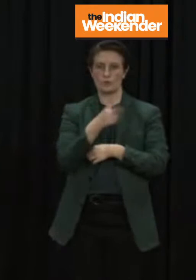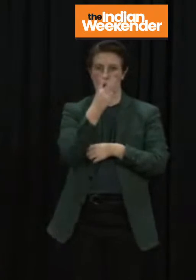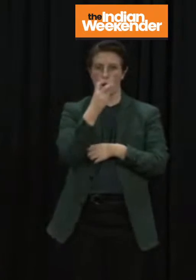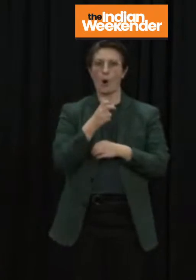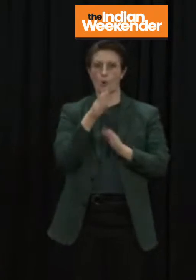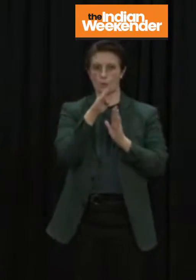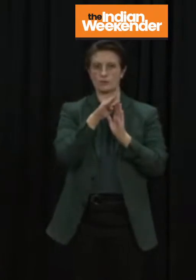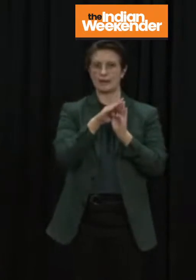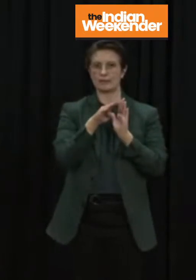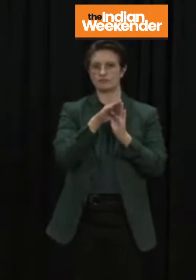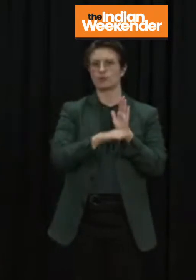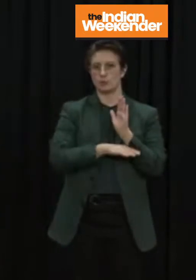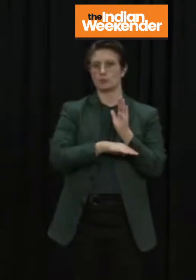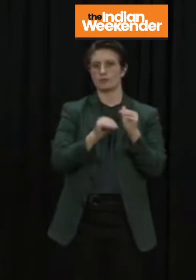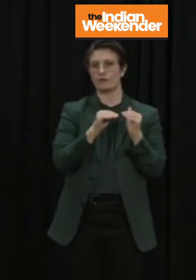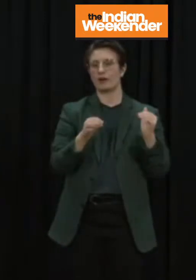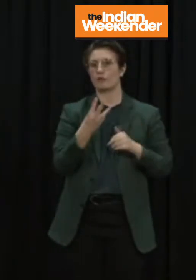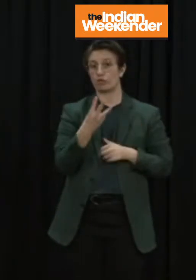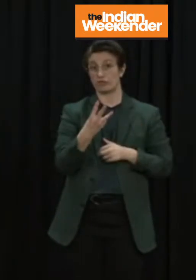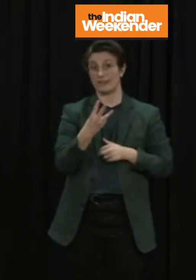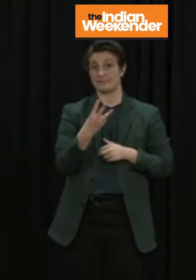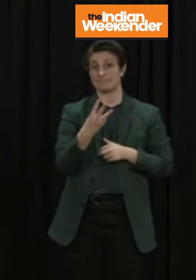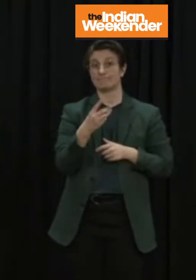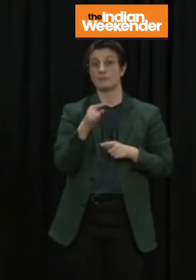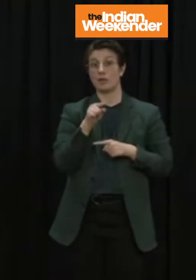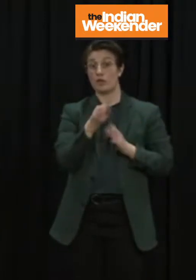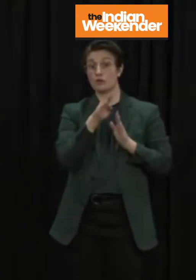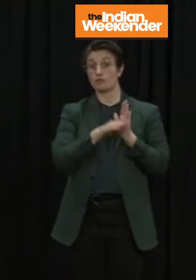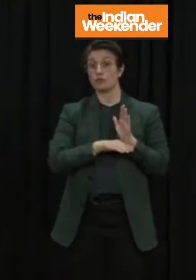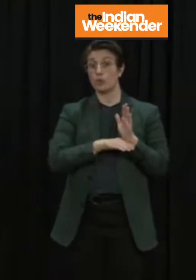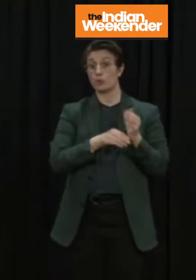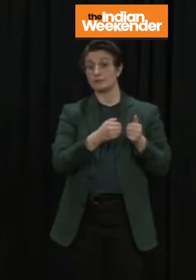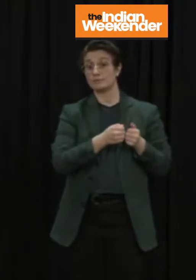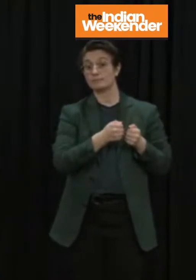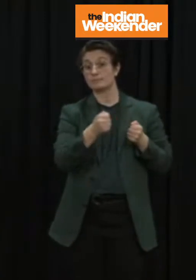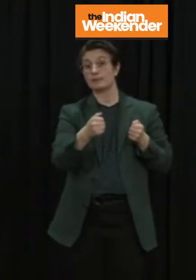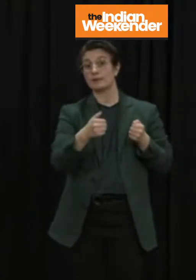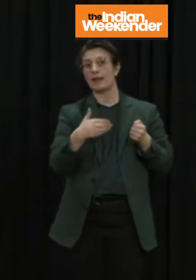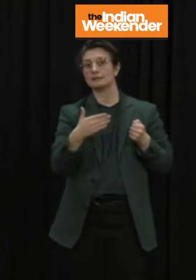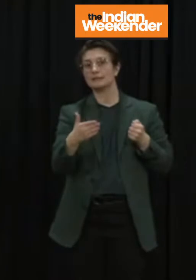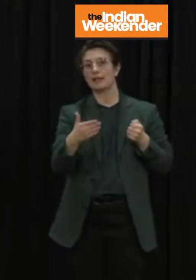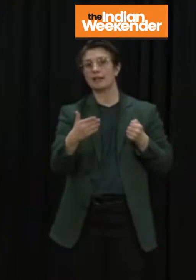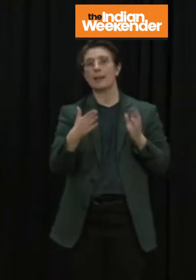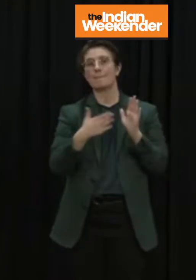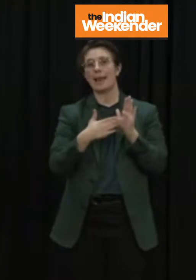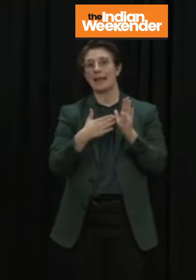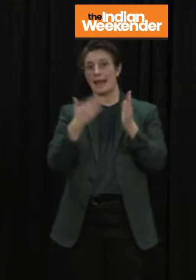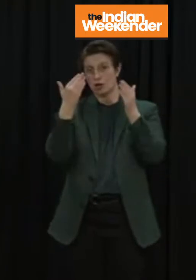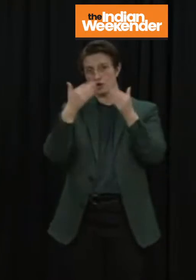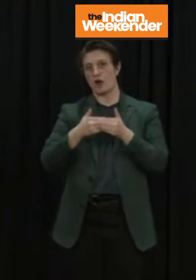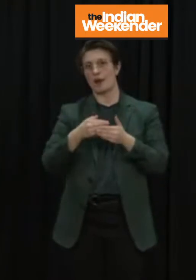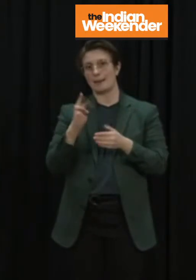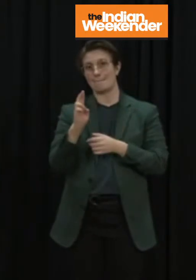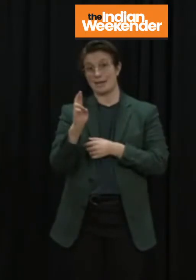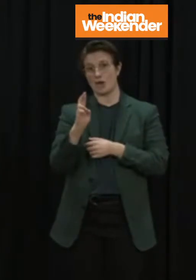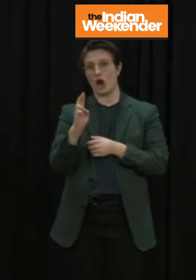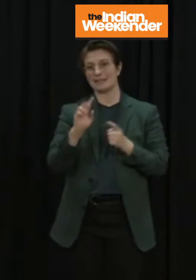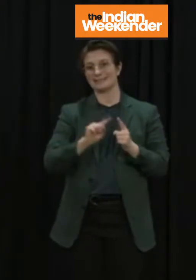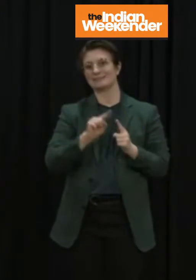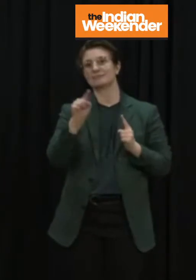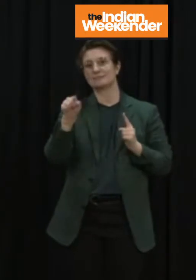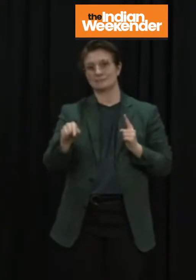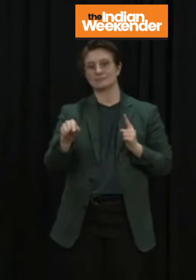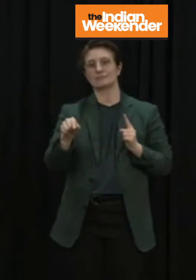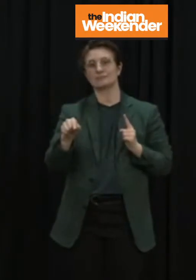will apply until 11:59 p.m. on Monday night, so that they can be reviewed by Cabinet on